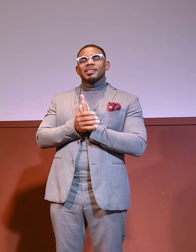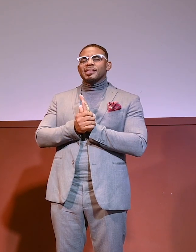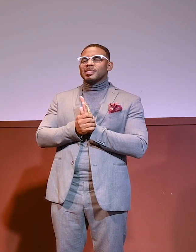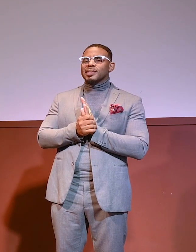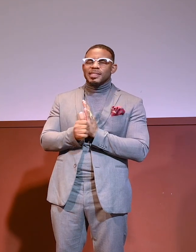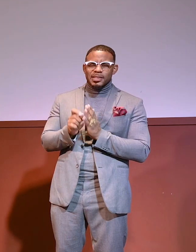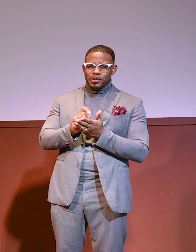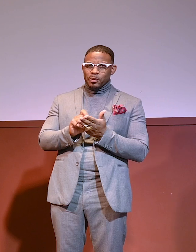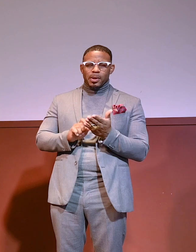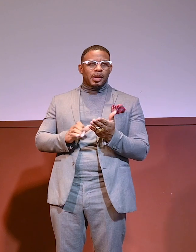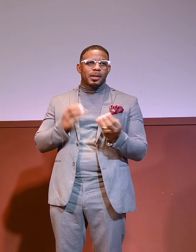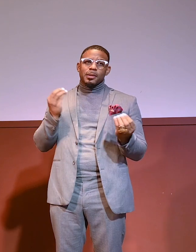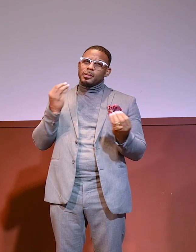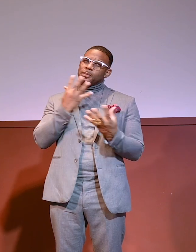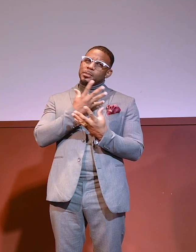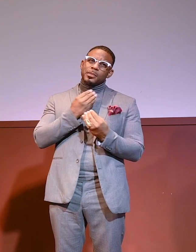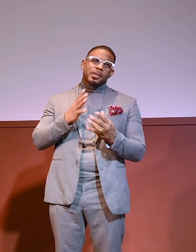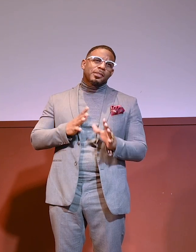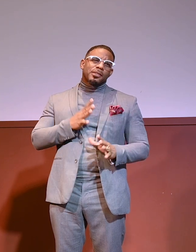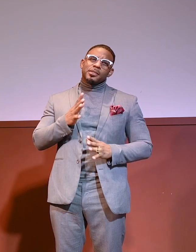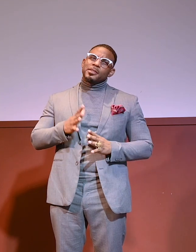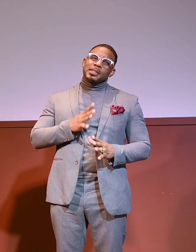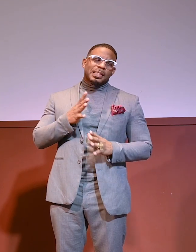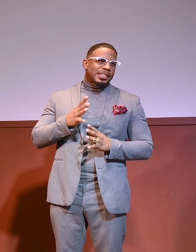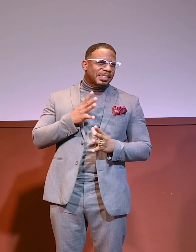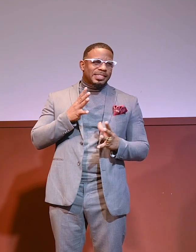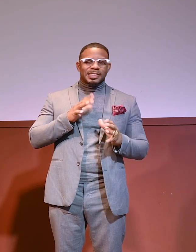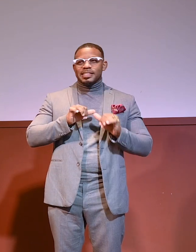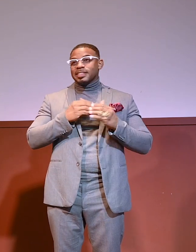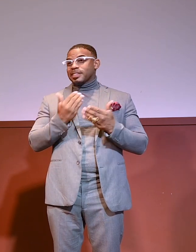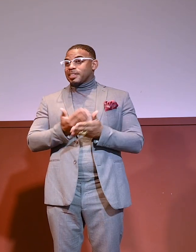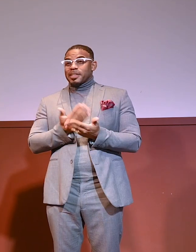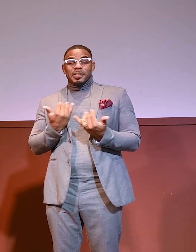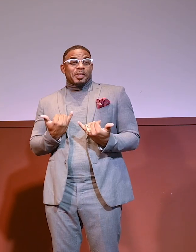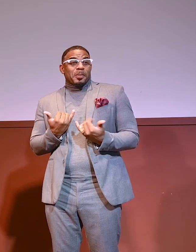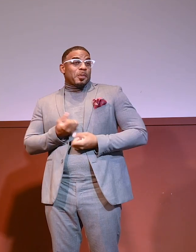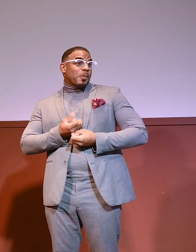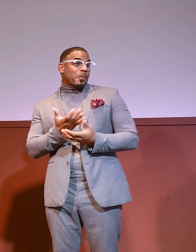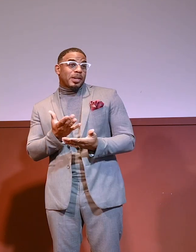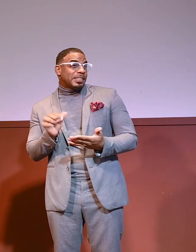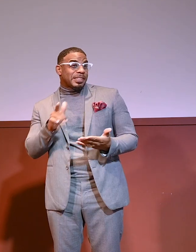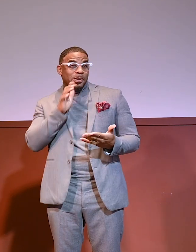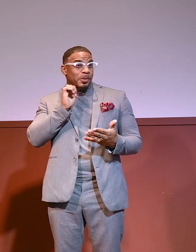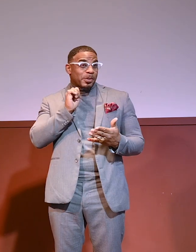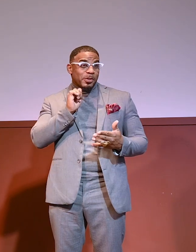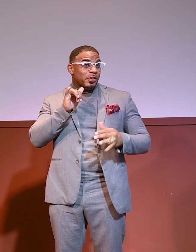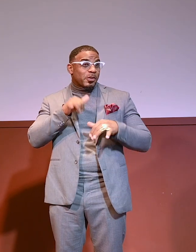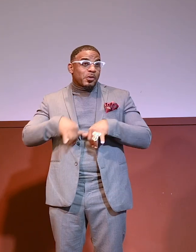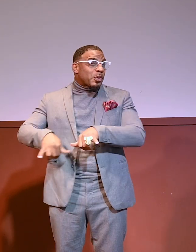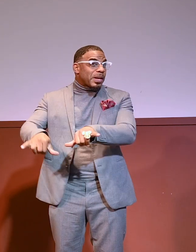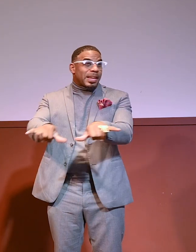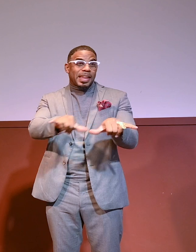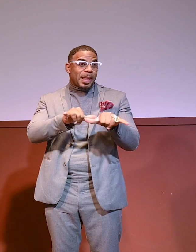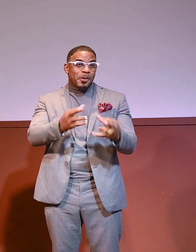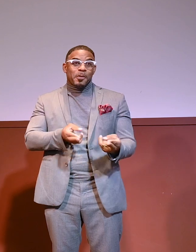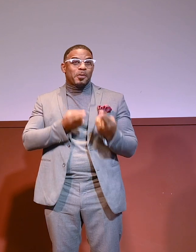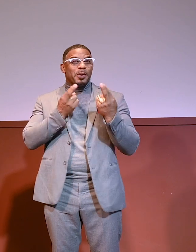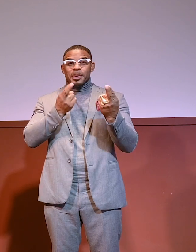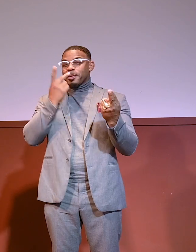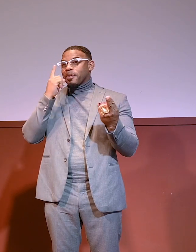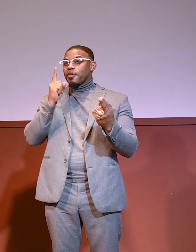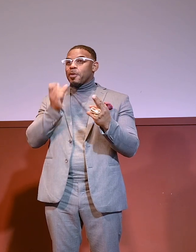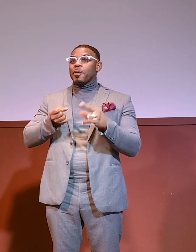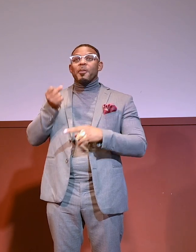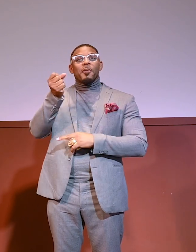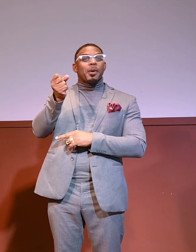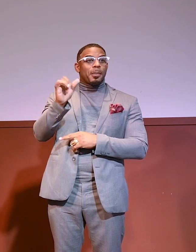skilled writer of beautiful, sophisticated, and contemporary poetry, and she was unanimously recommended for